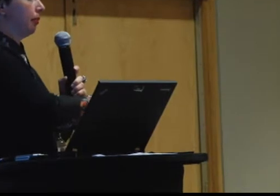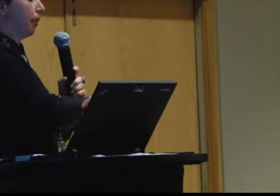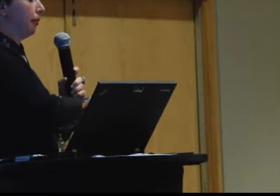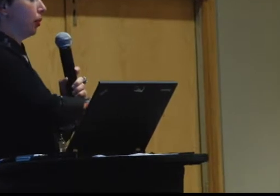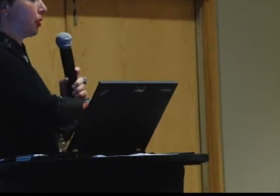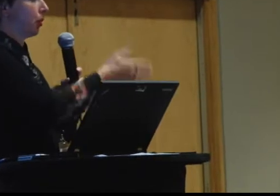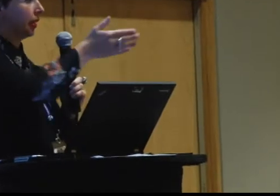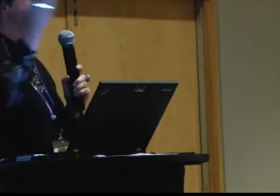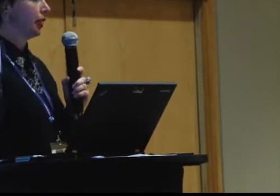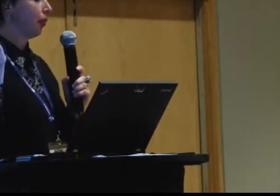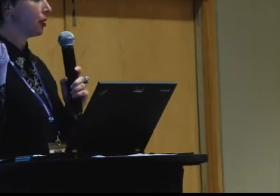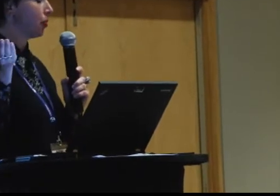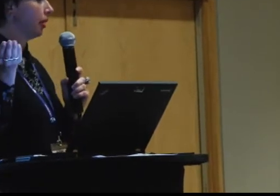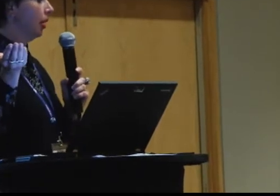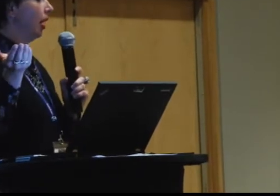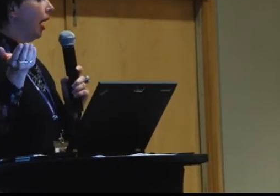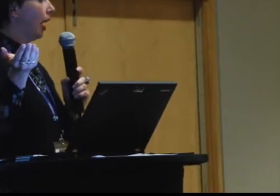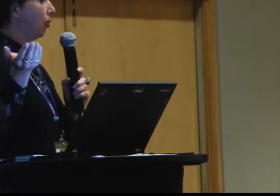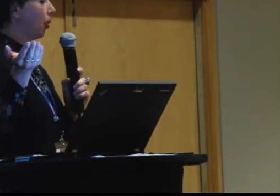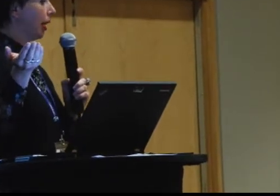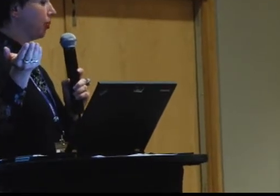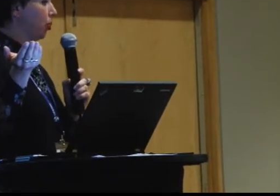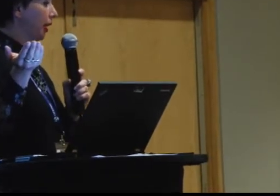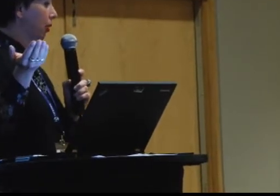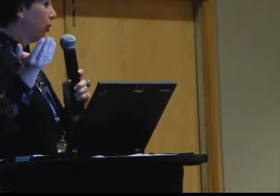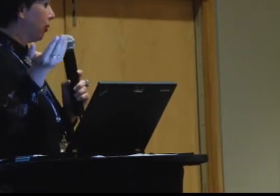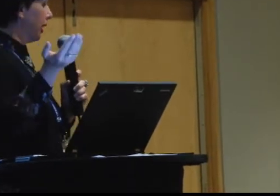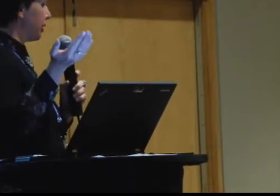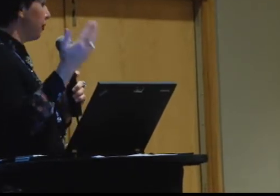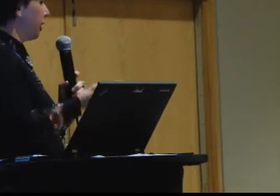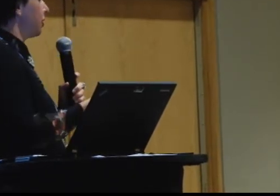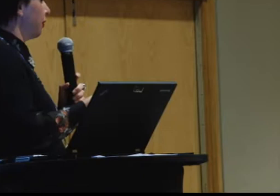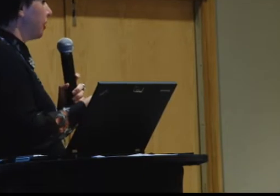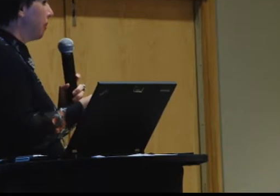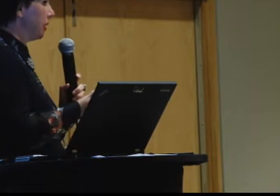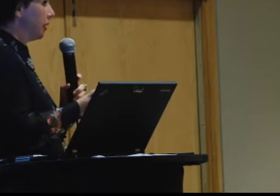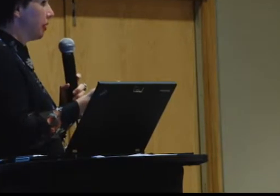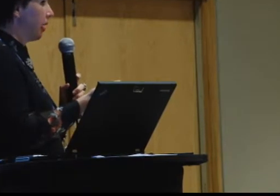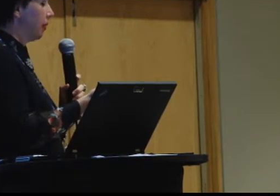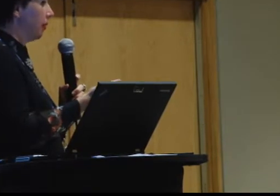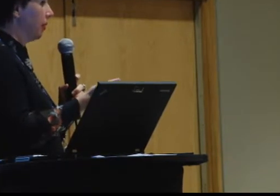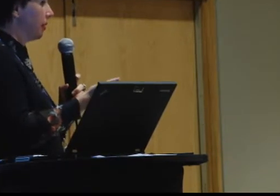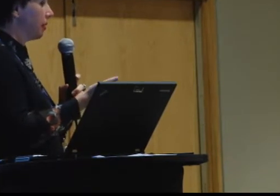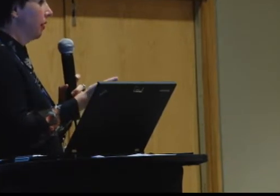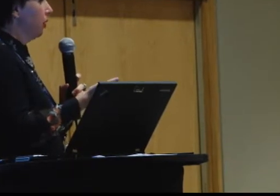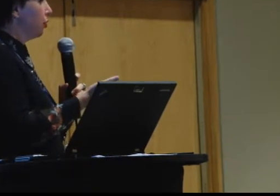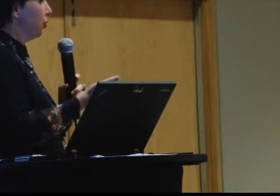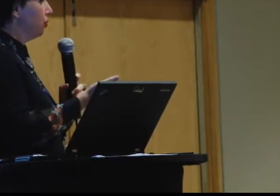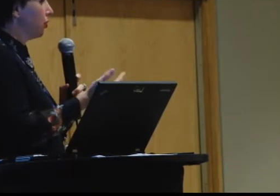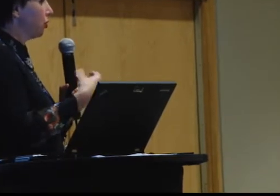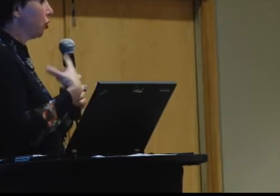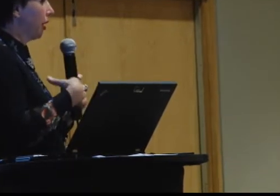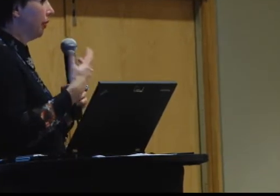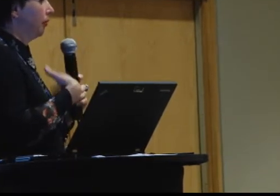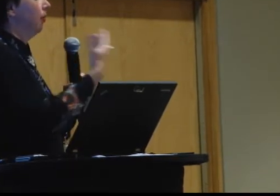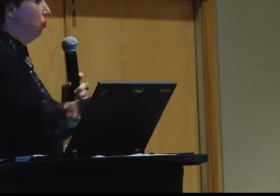primary but focused one and a senior focused one. We're at the point now where we're planning some face-to-face meetings this term